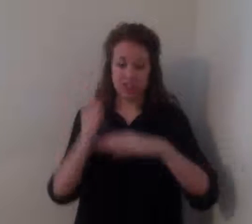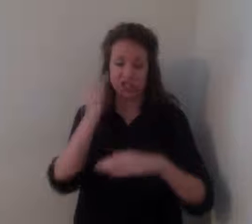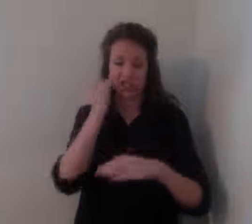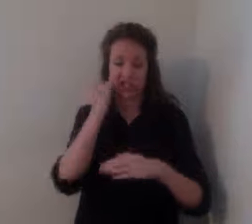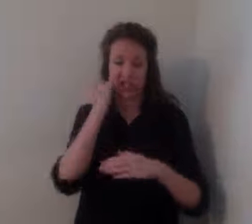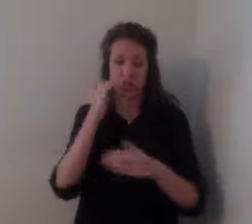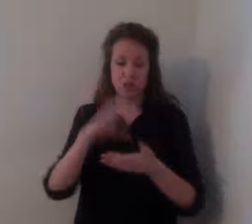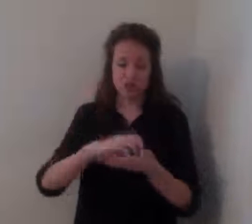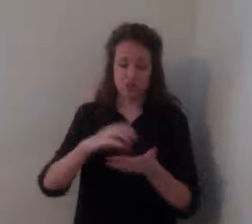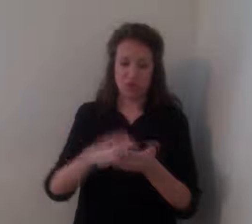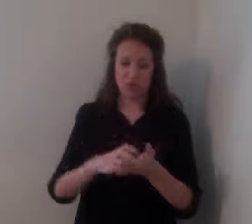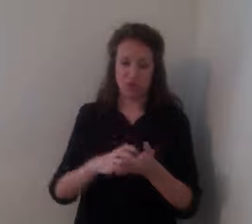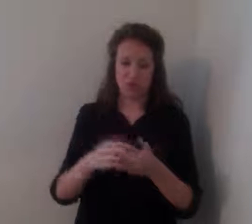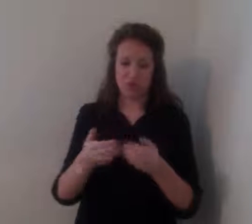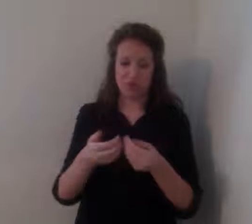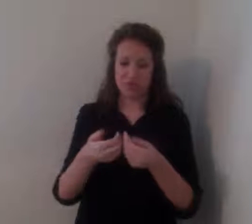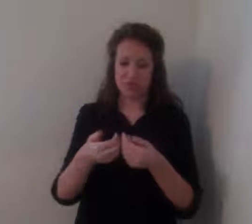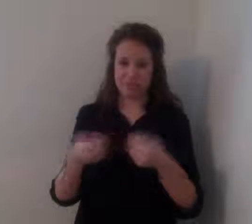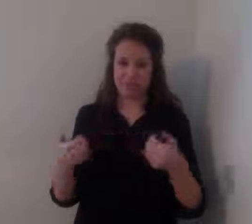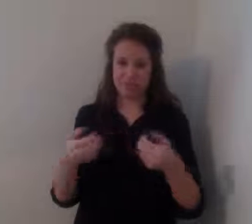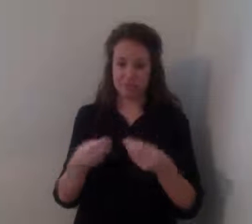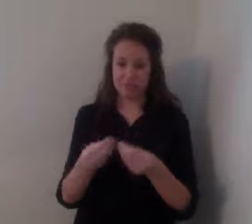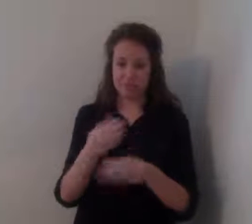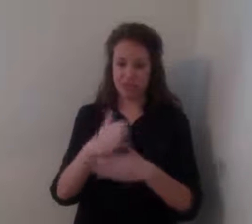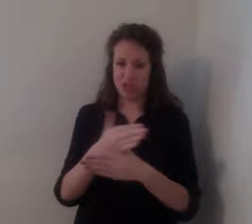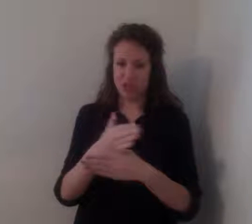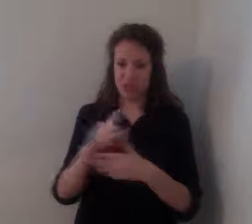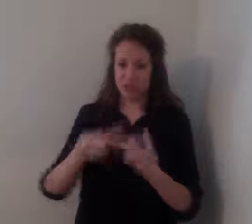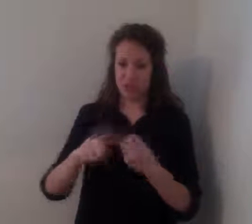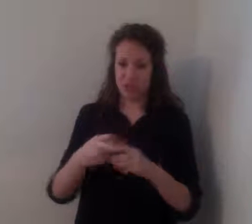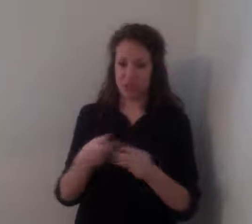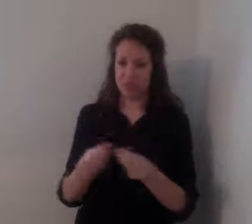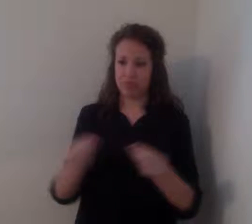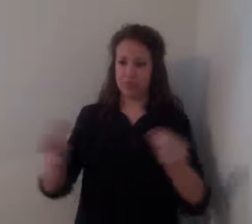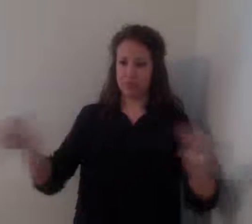then you've used fractions in real life. Oh, well, thank you.